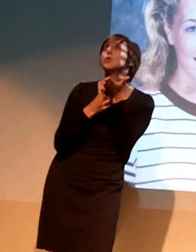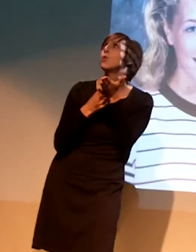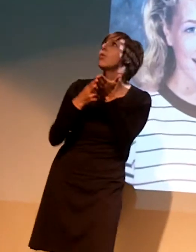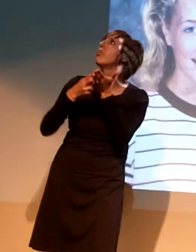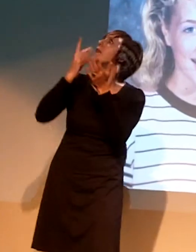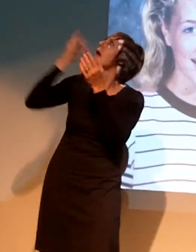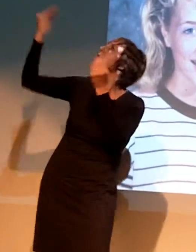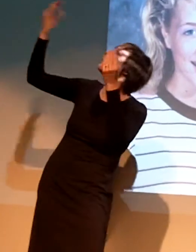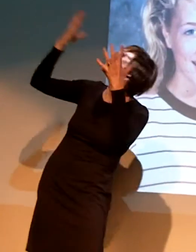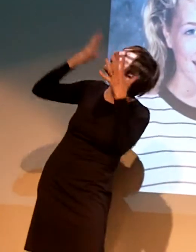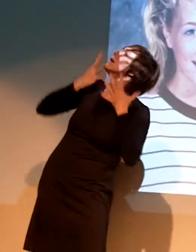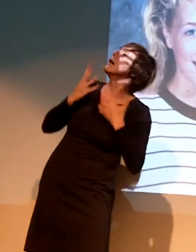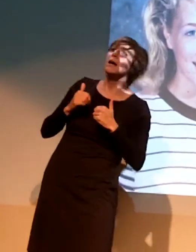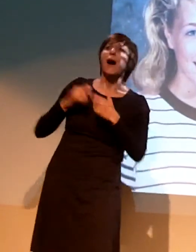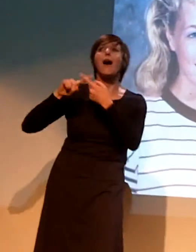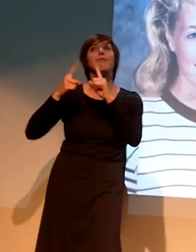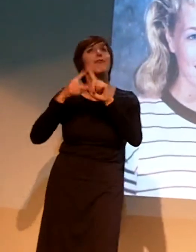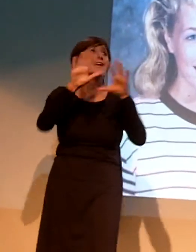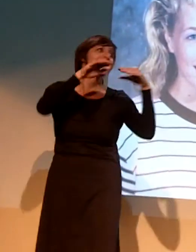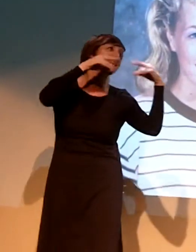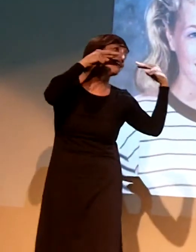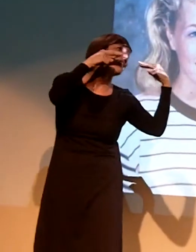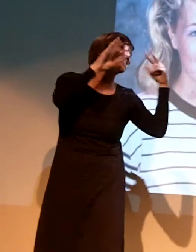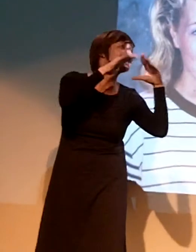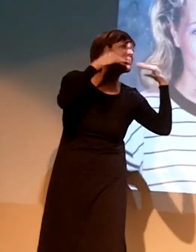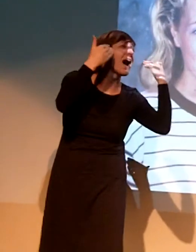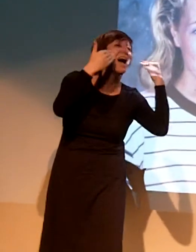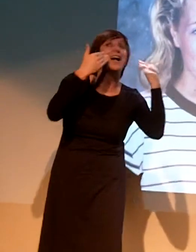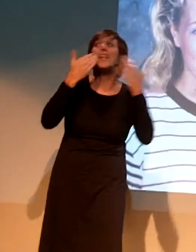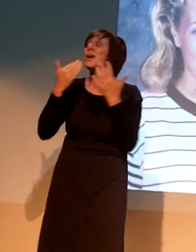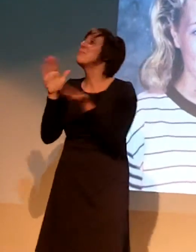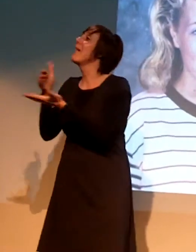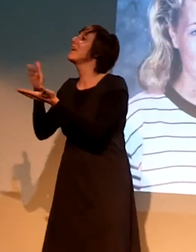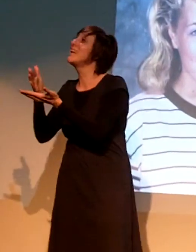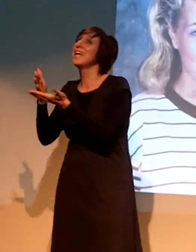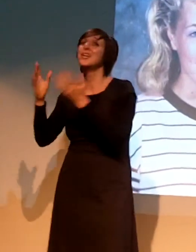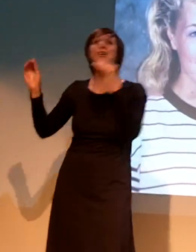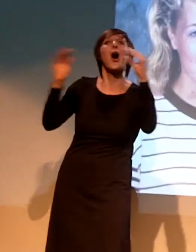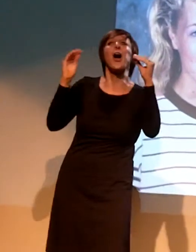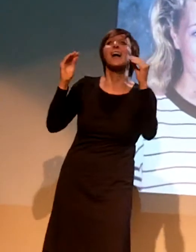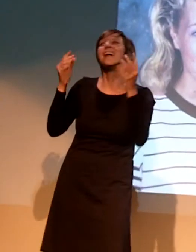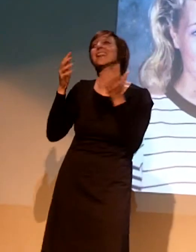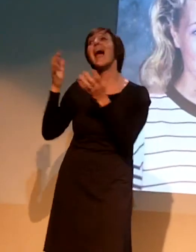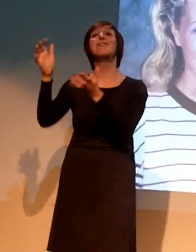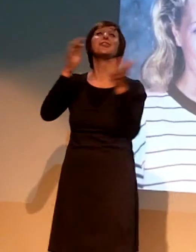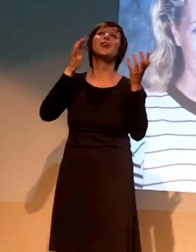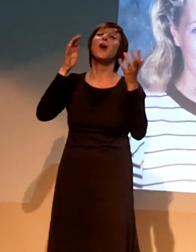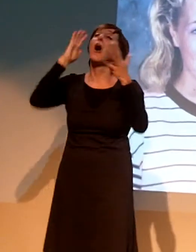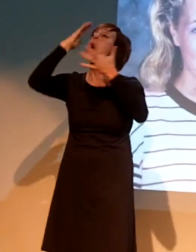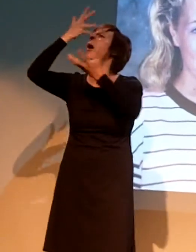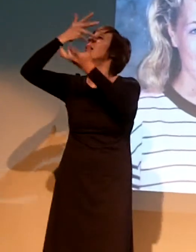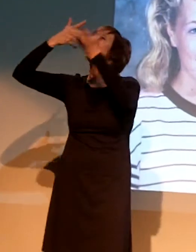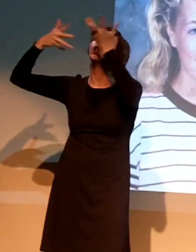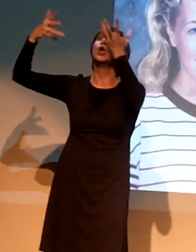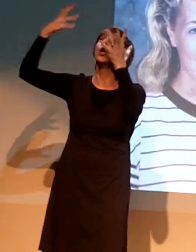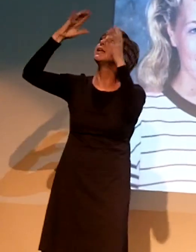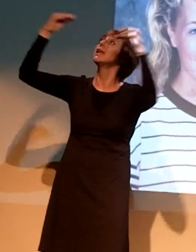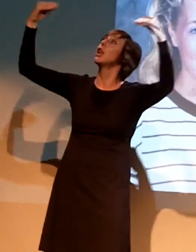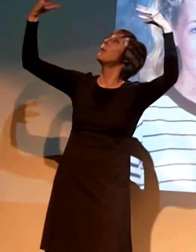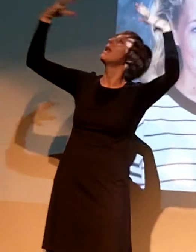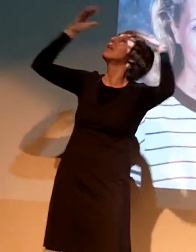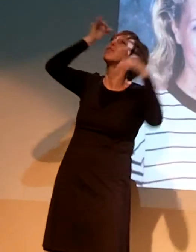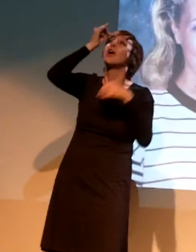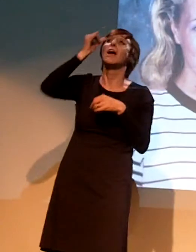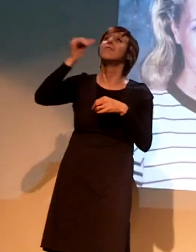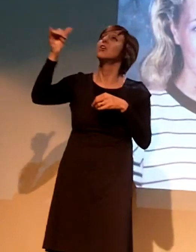A friend's smile, a bit of melody, loose talk, laughter, all blurred and illuminated forever